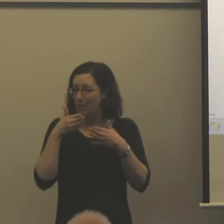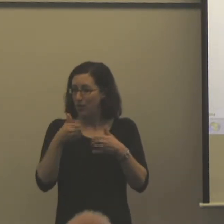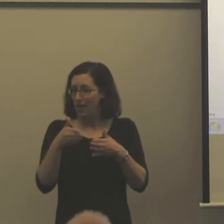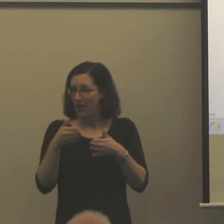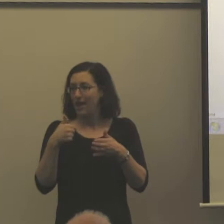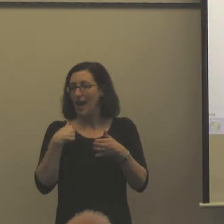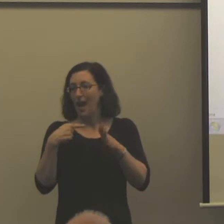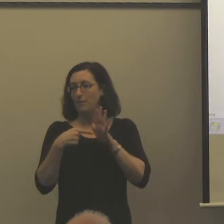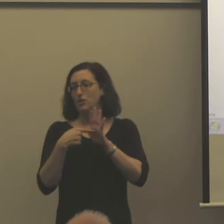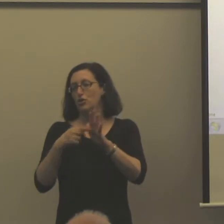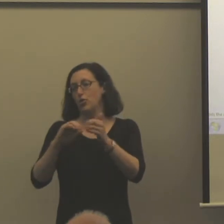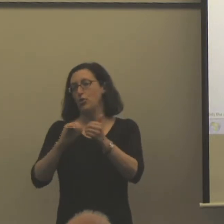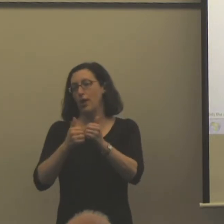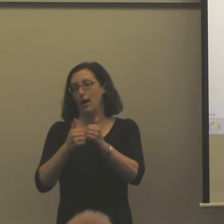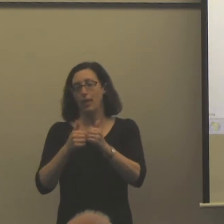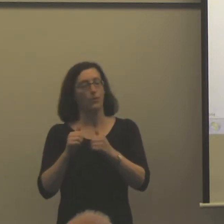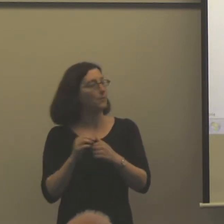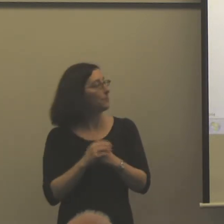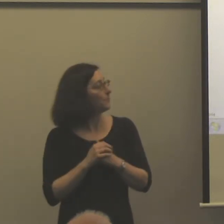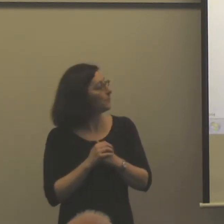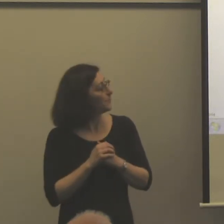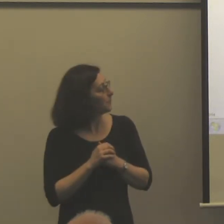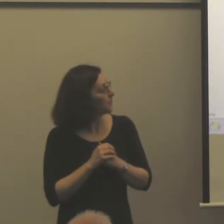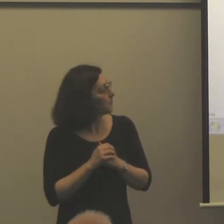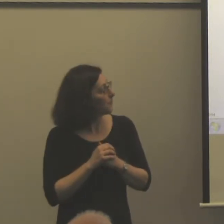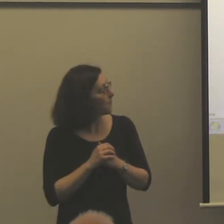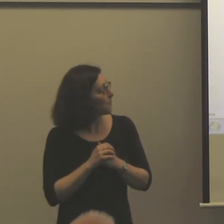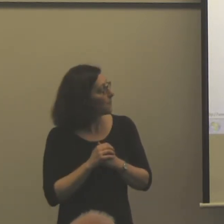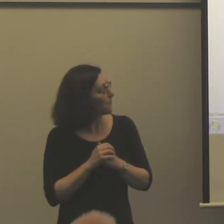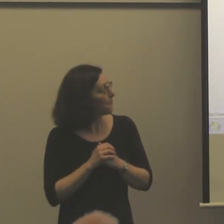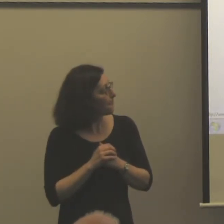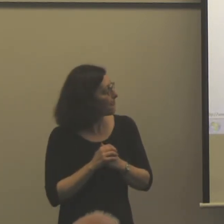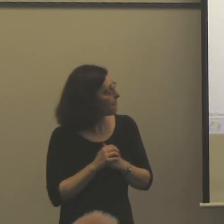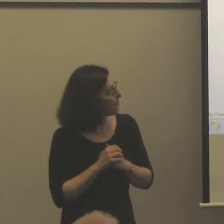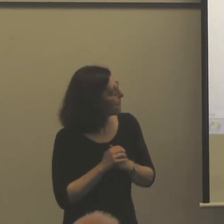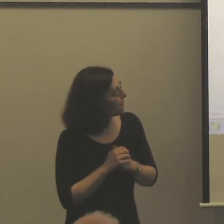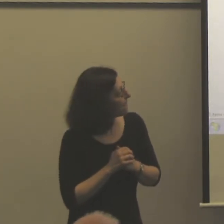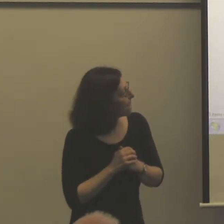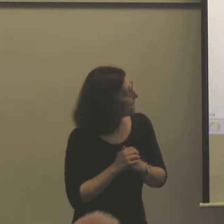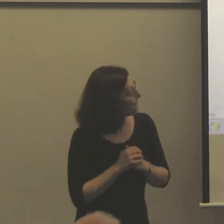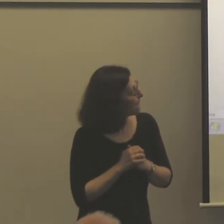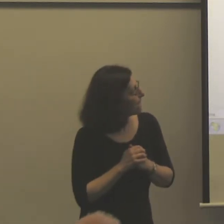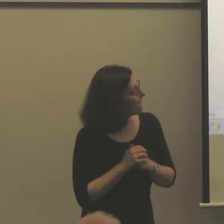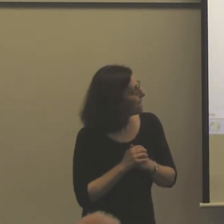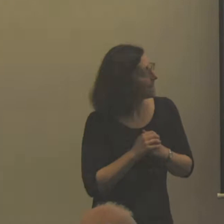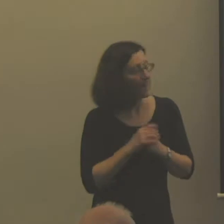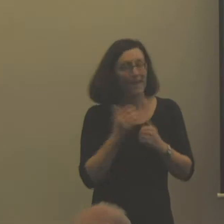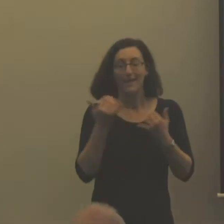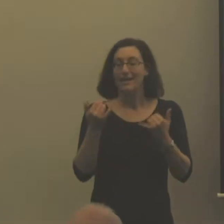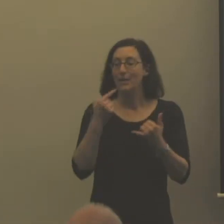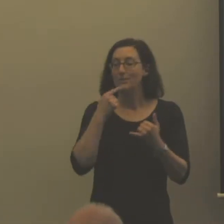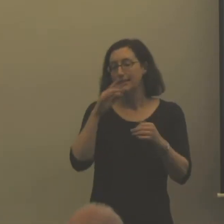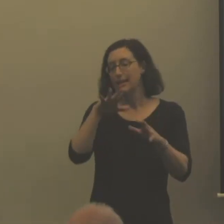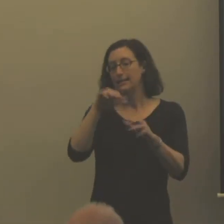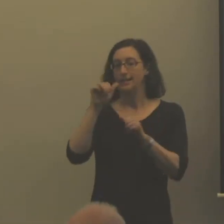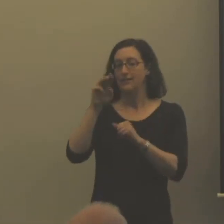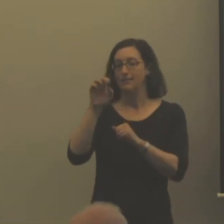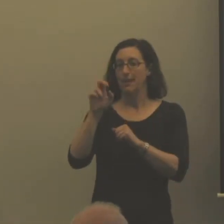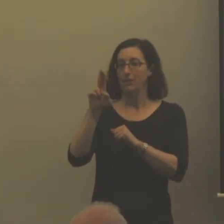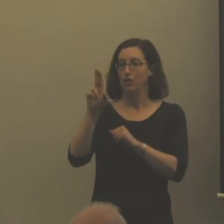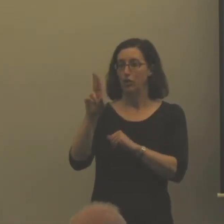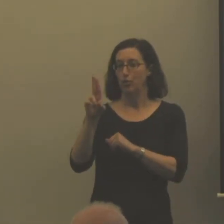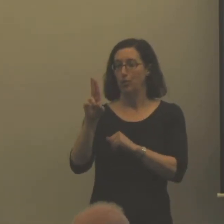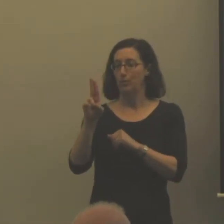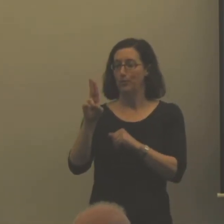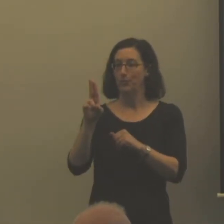going to show you what that better way is. Olga, enter 1 bucks. 4, welcome to City Lights. Enter, leaving menus 2%. Welcome to